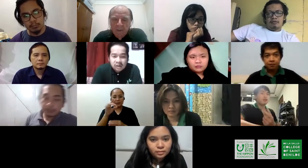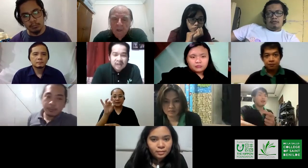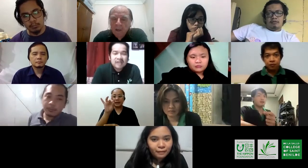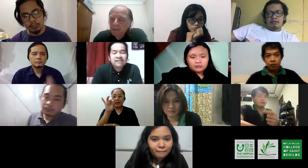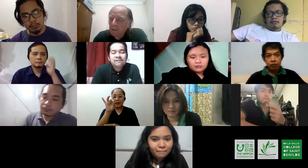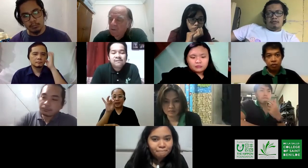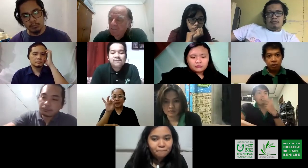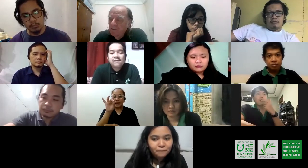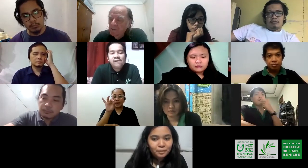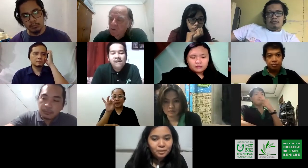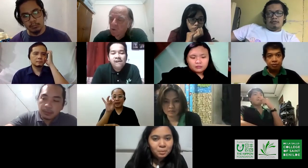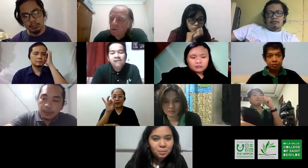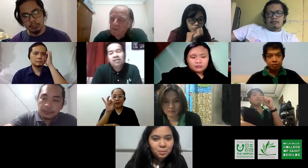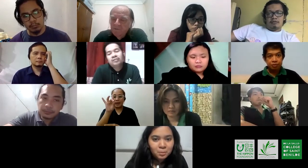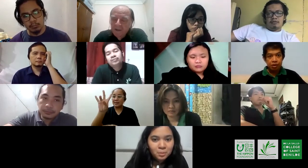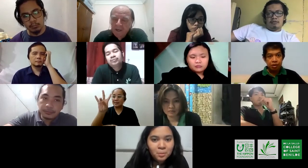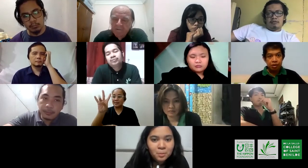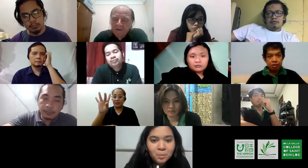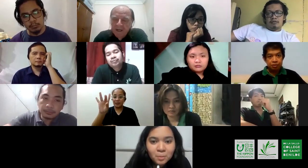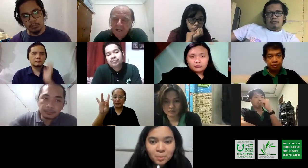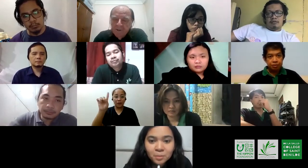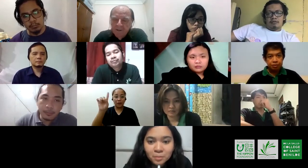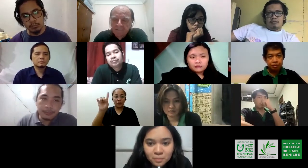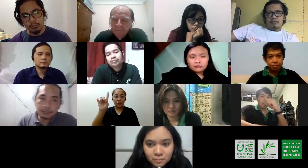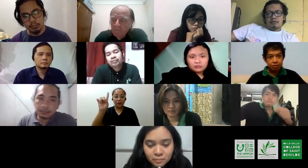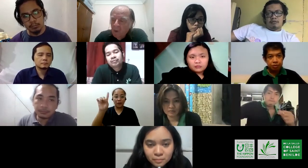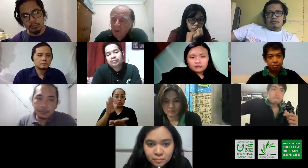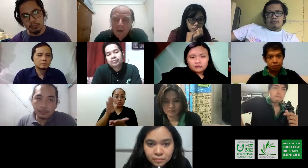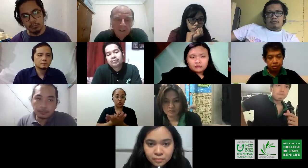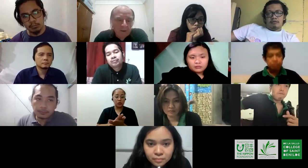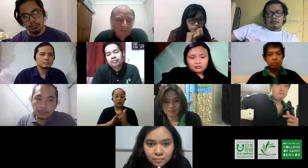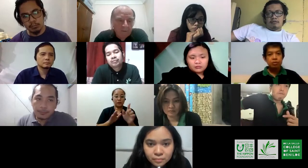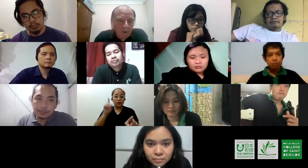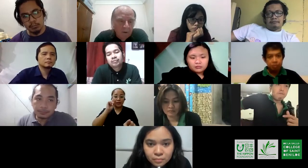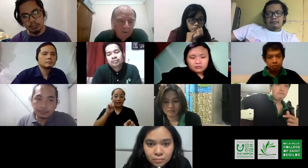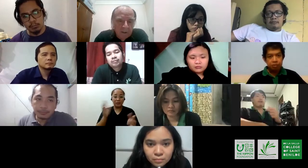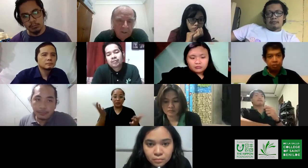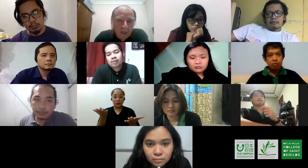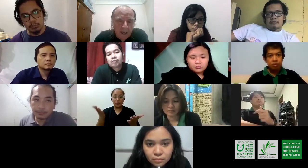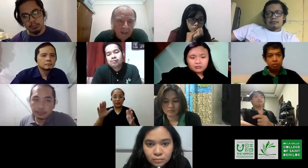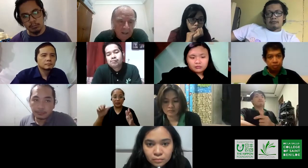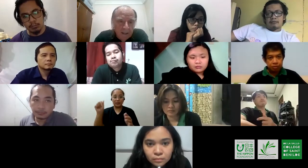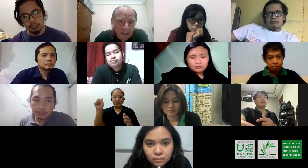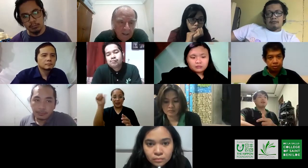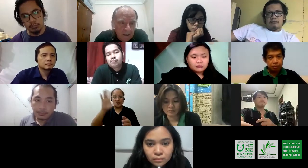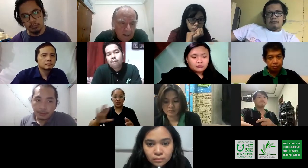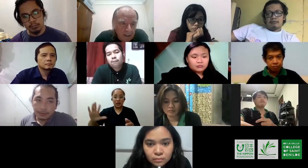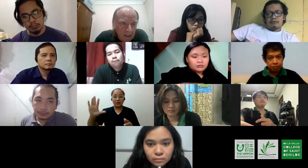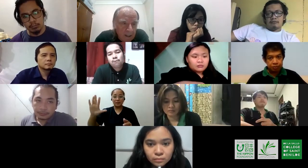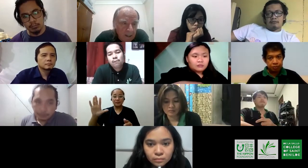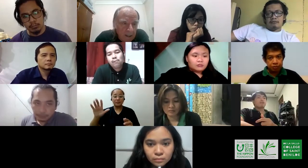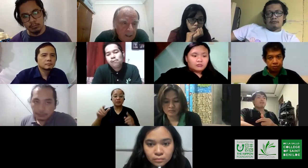1878. So the first schools for the deaf in Asia. So if you go to slide